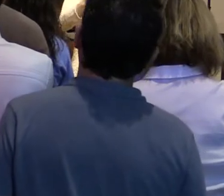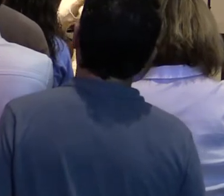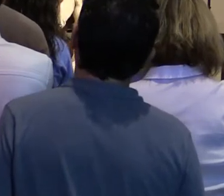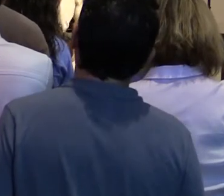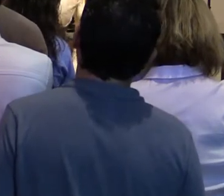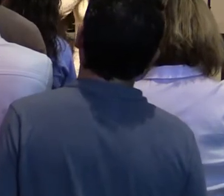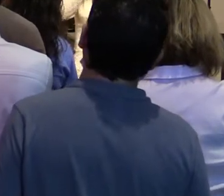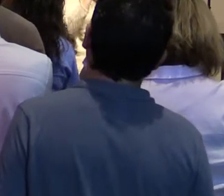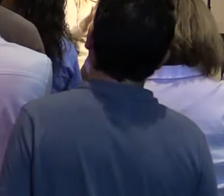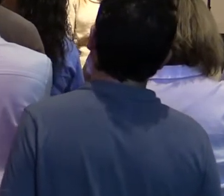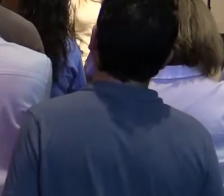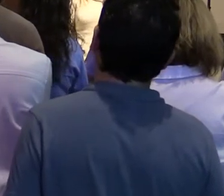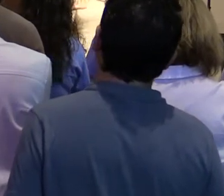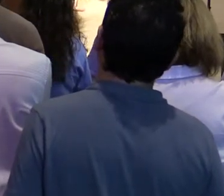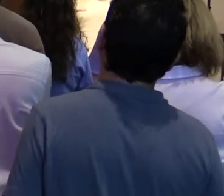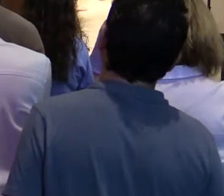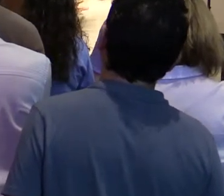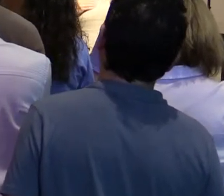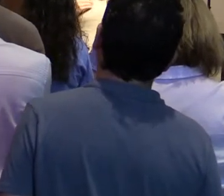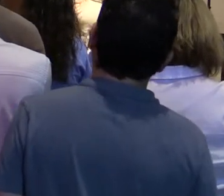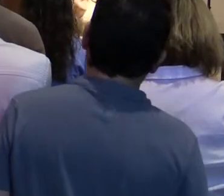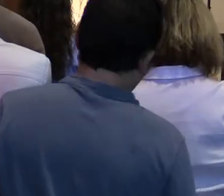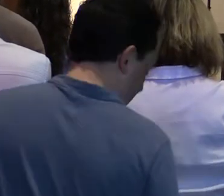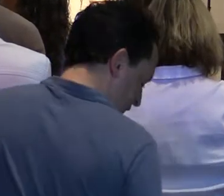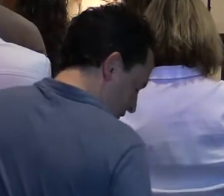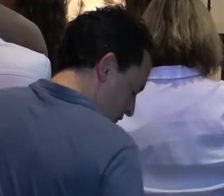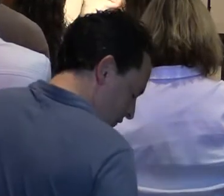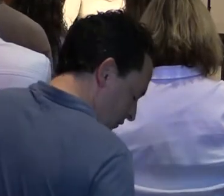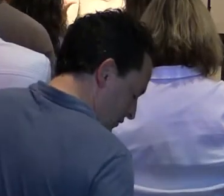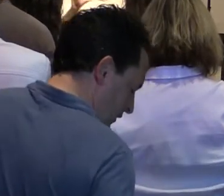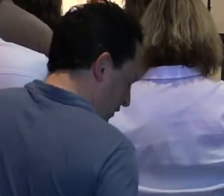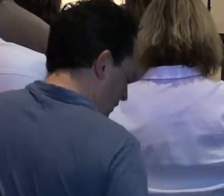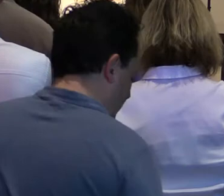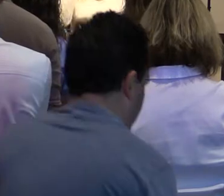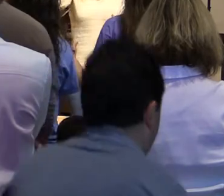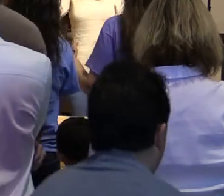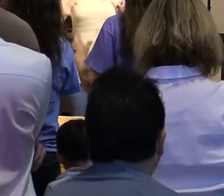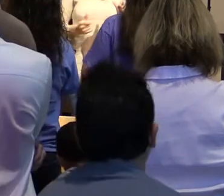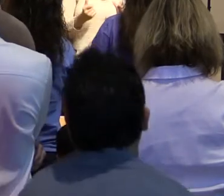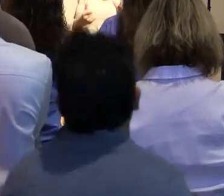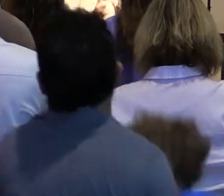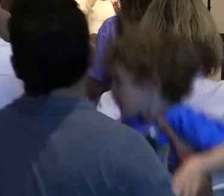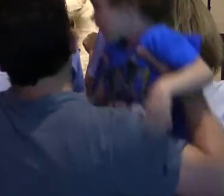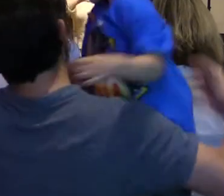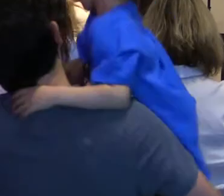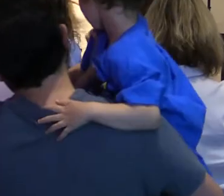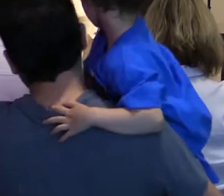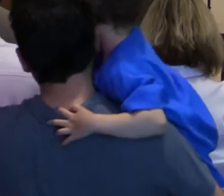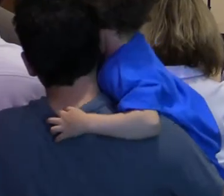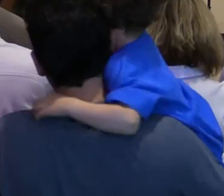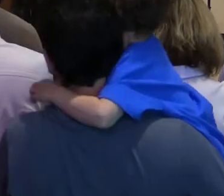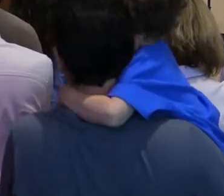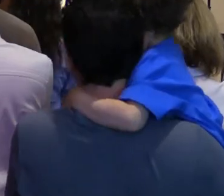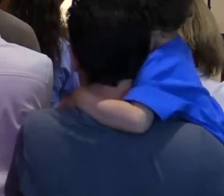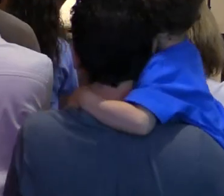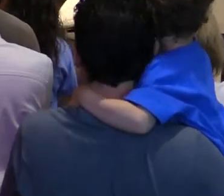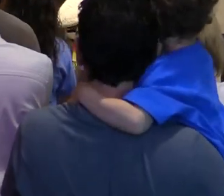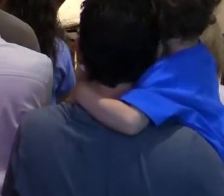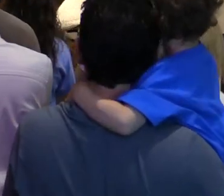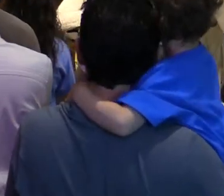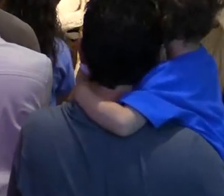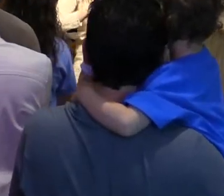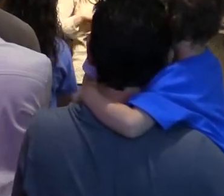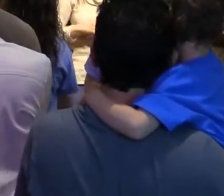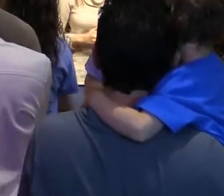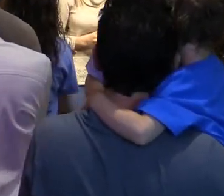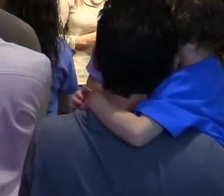of acceptance and love are the fruit of His presence here